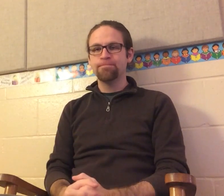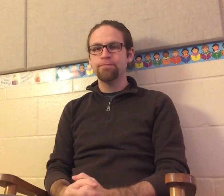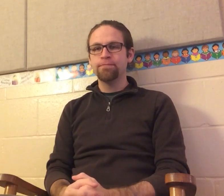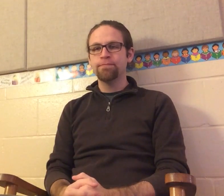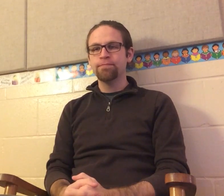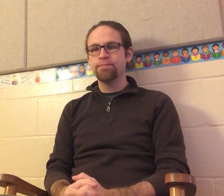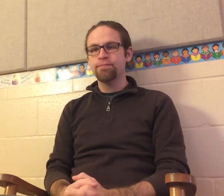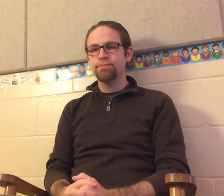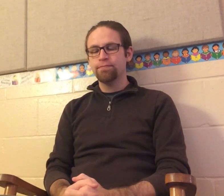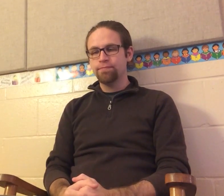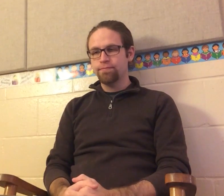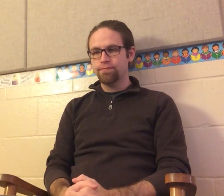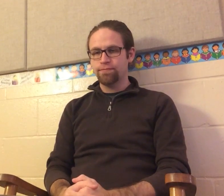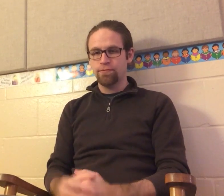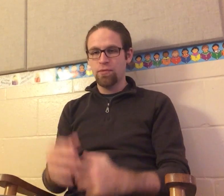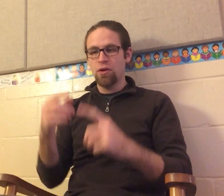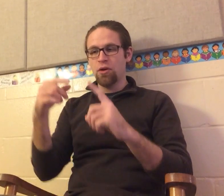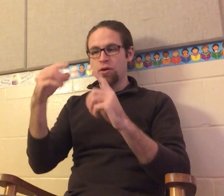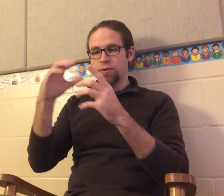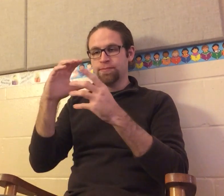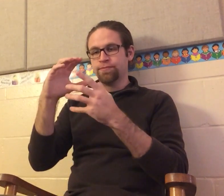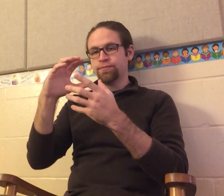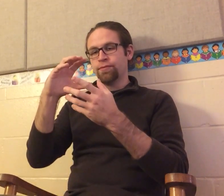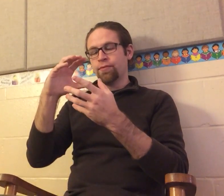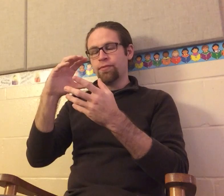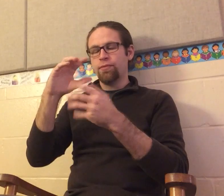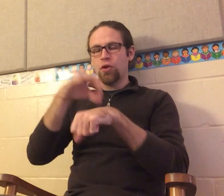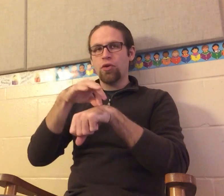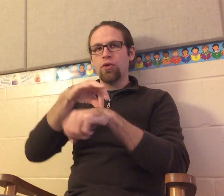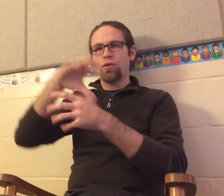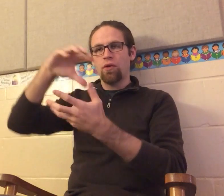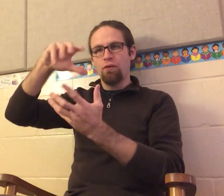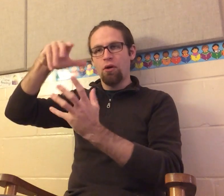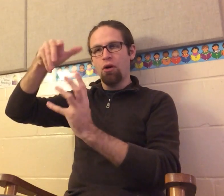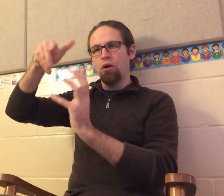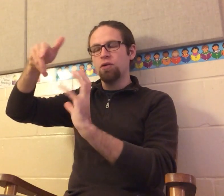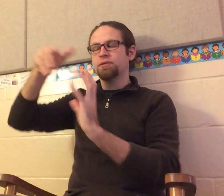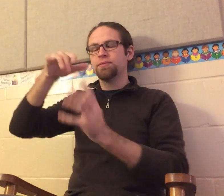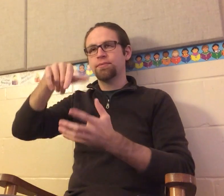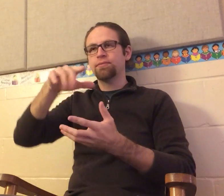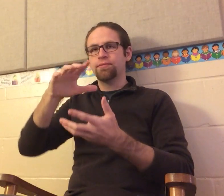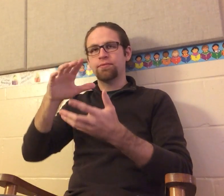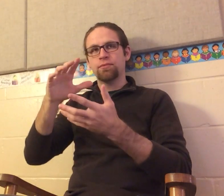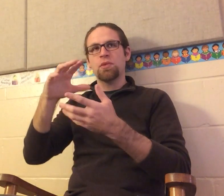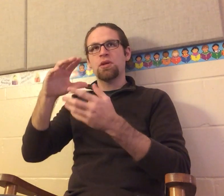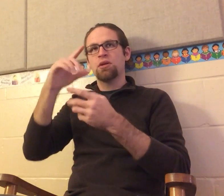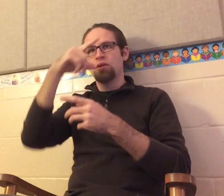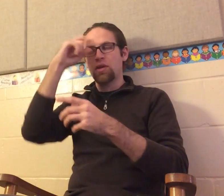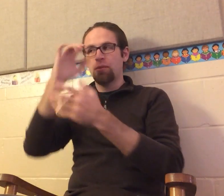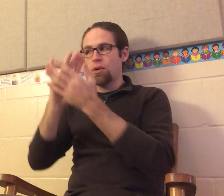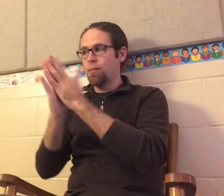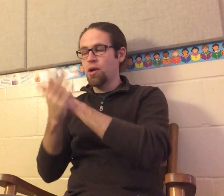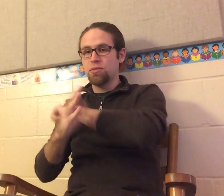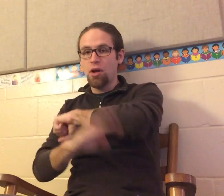As the earth revolves and summer turns to autumn, both the temperature and the environment begin to change